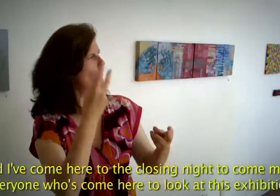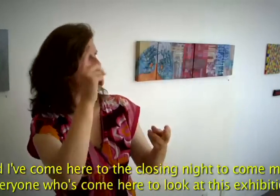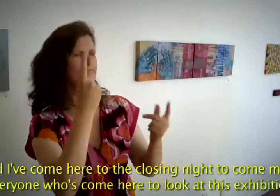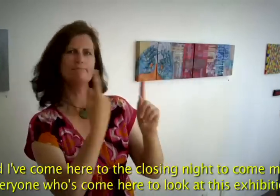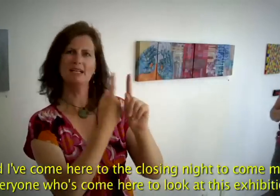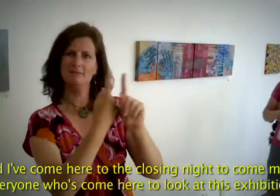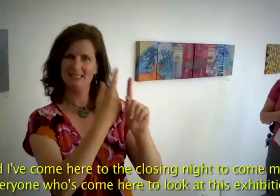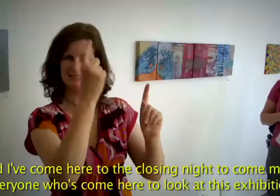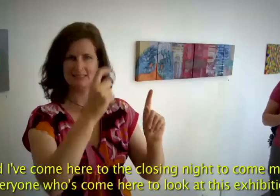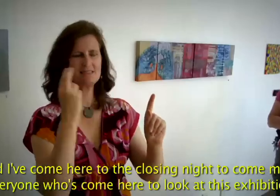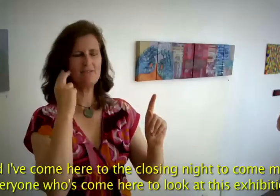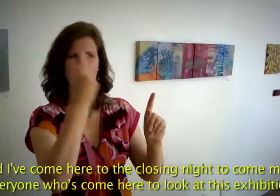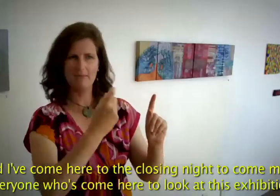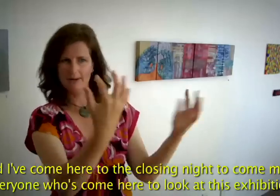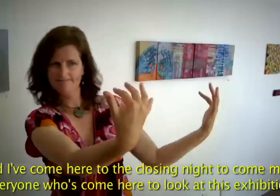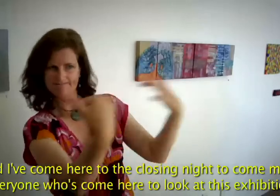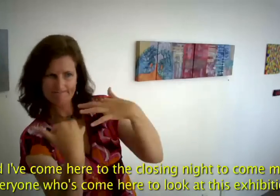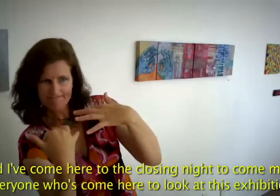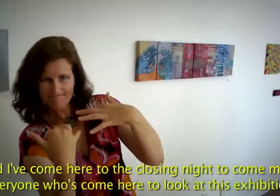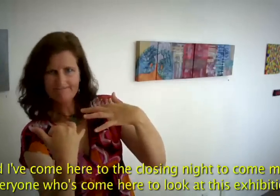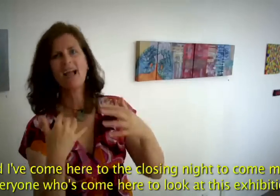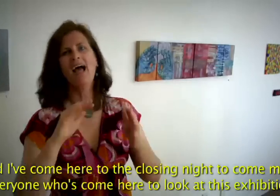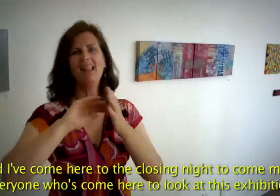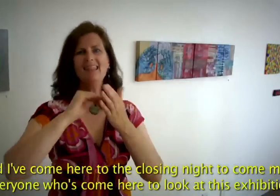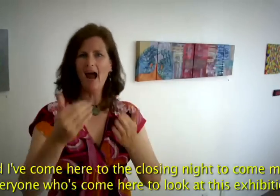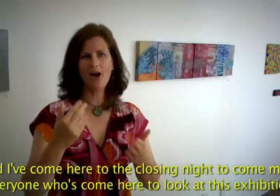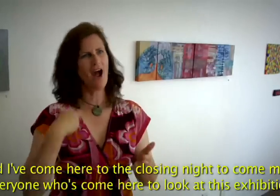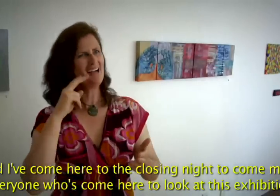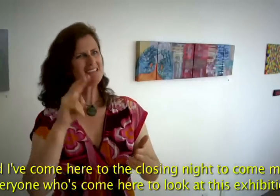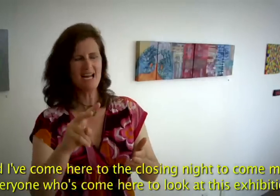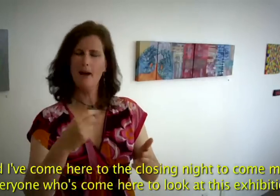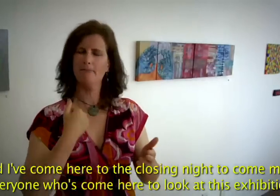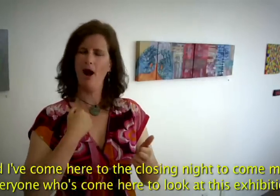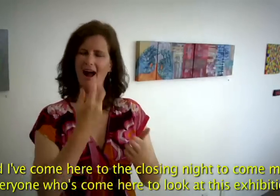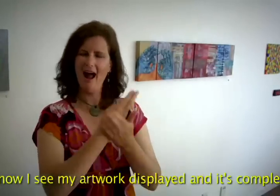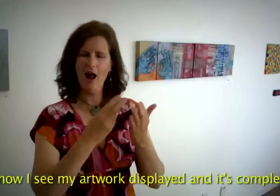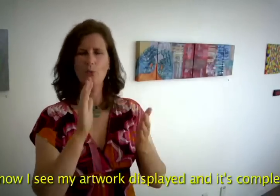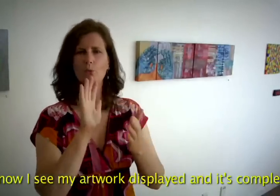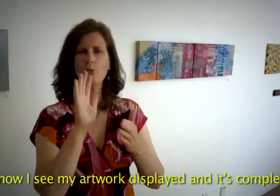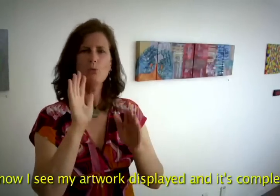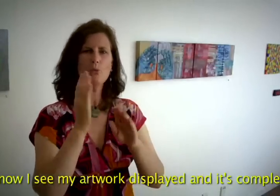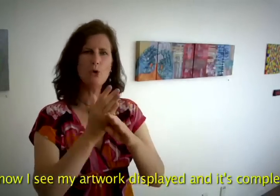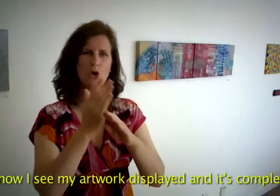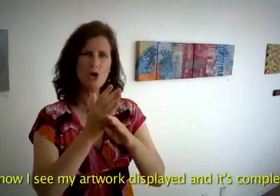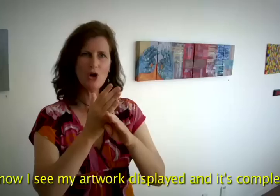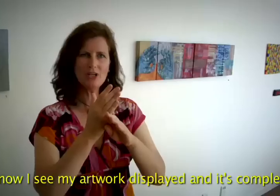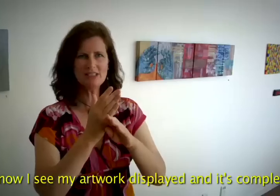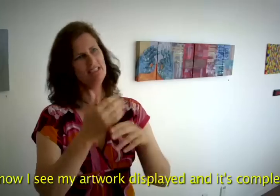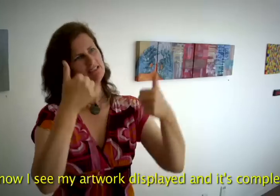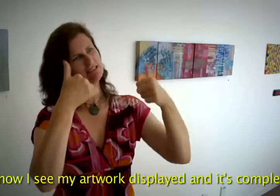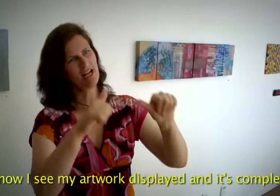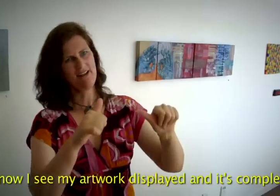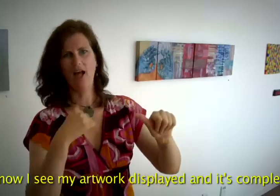and I've come here for the closing night to meet everyone who's come to look at this exhibition. So now I see